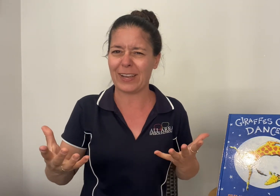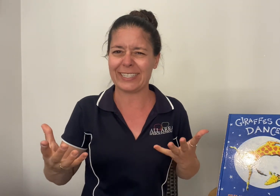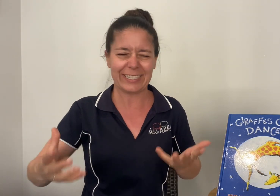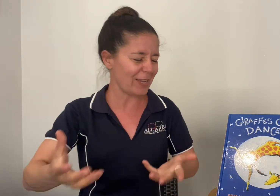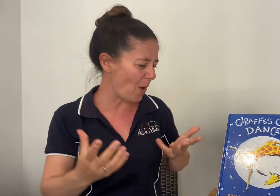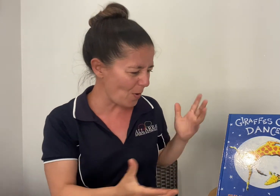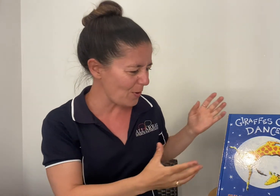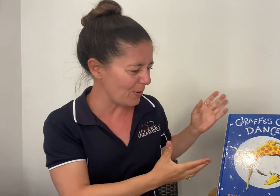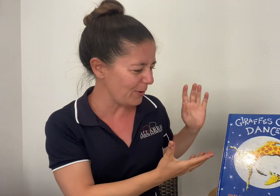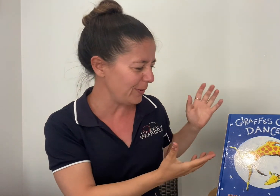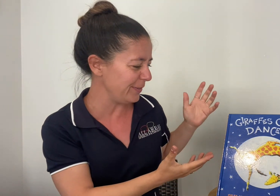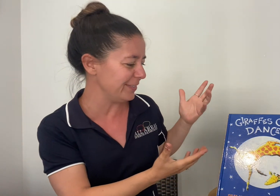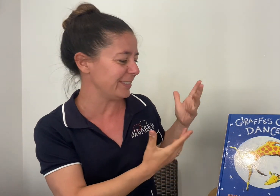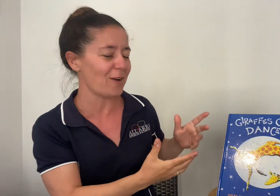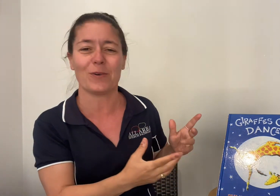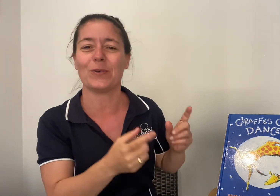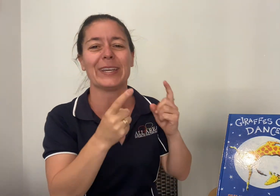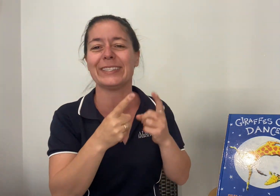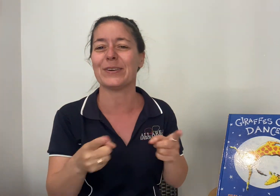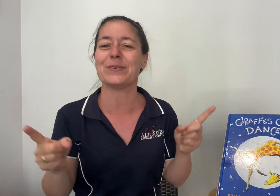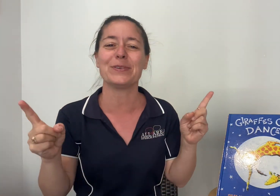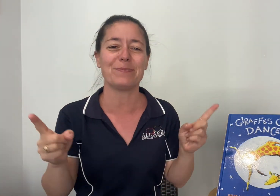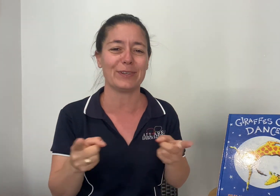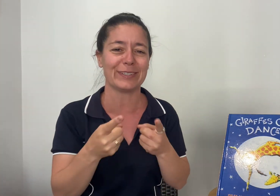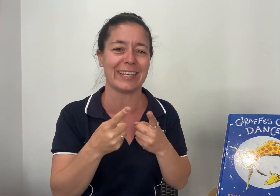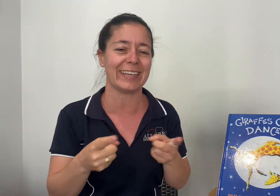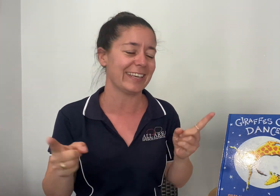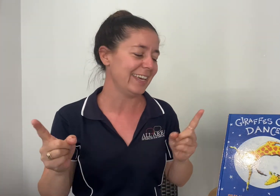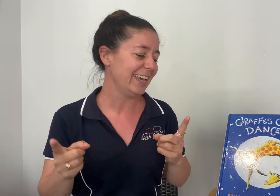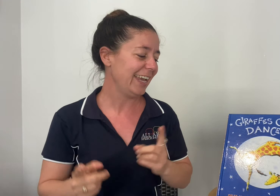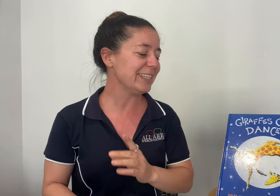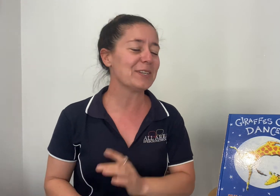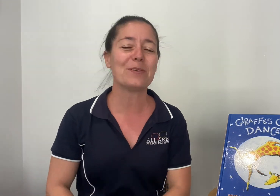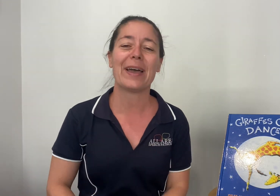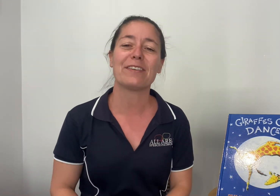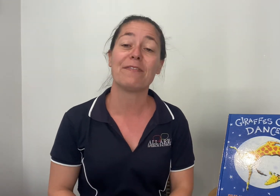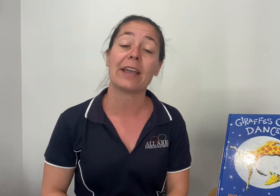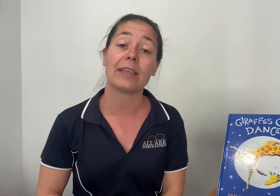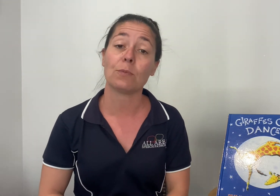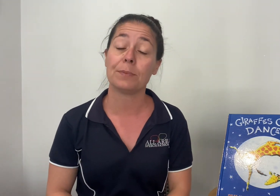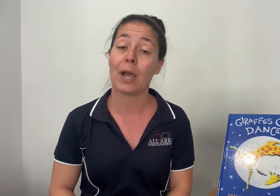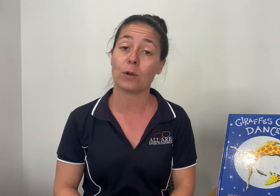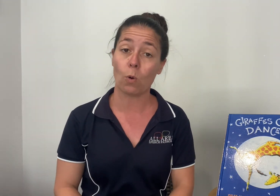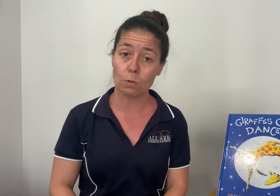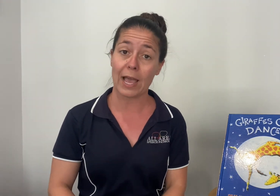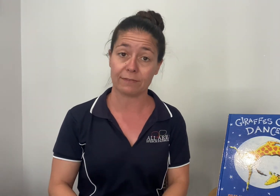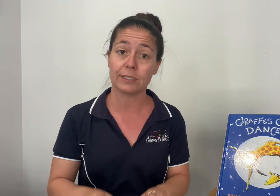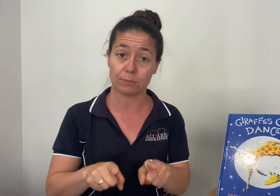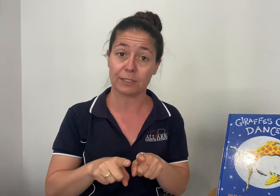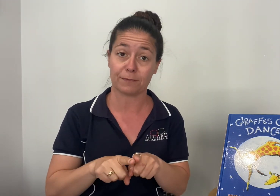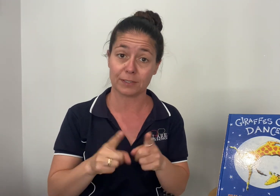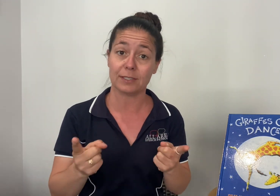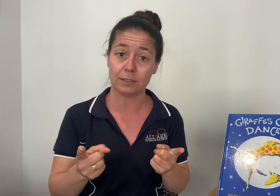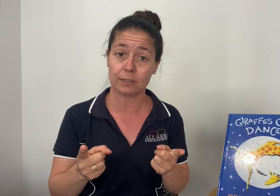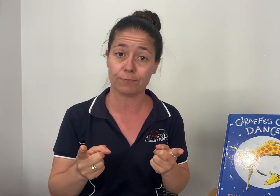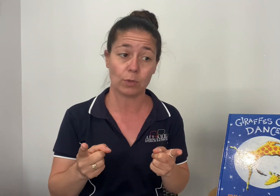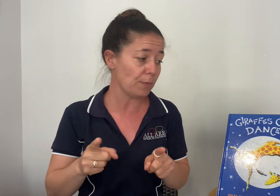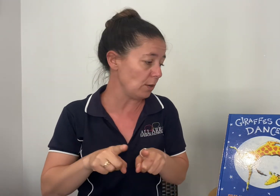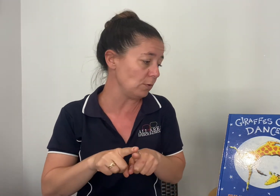his own song or his own music. It's all about the fact that we might all have some differences. We might all